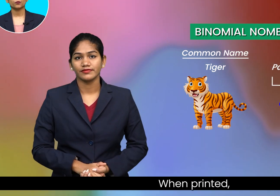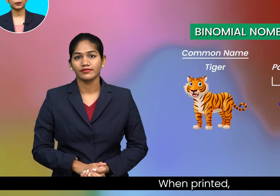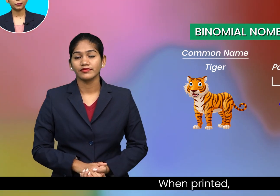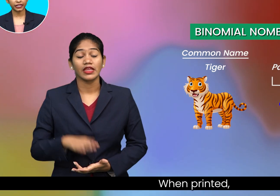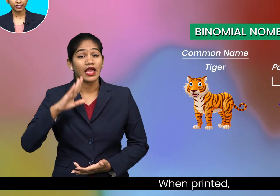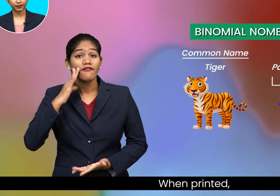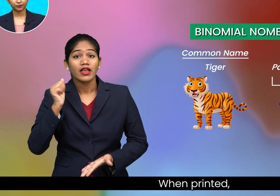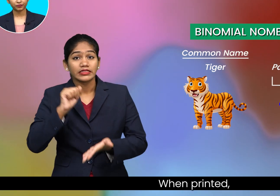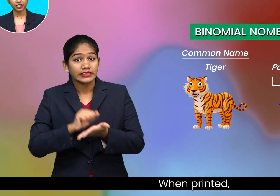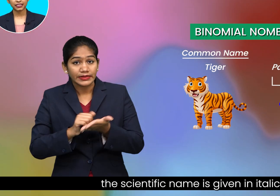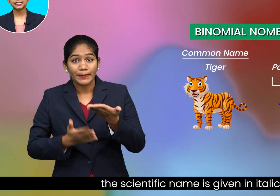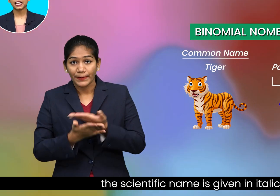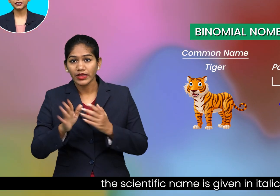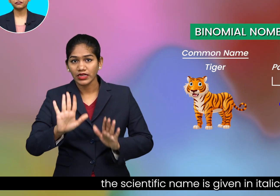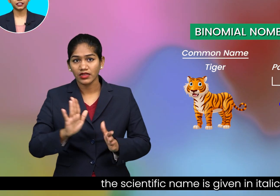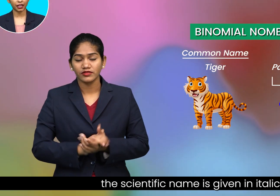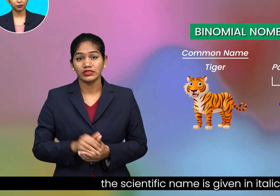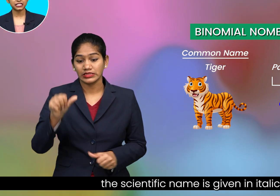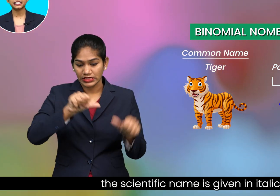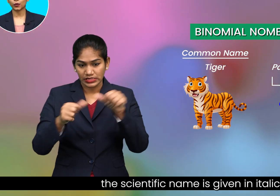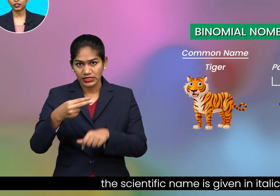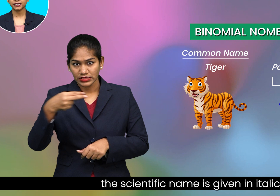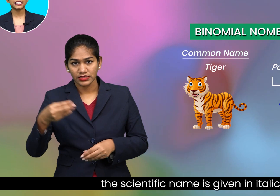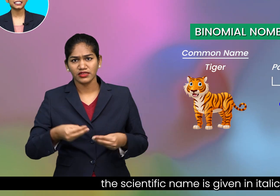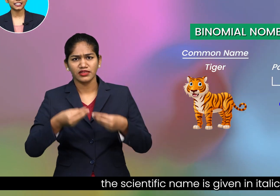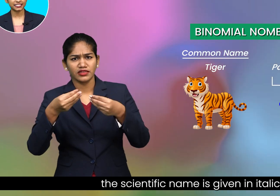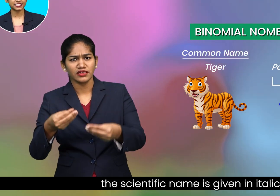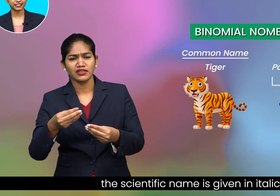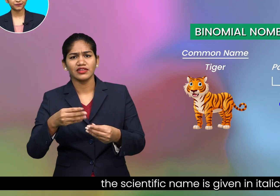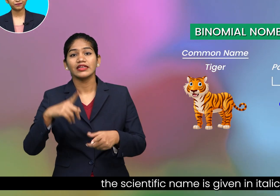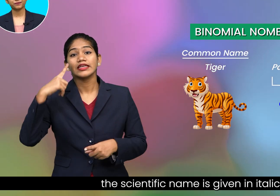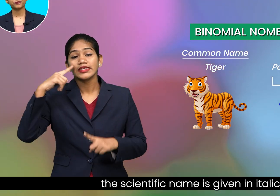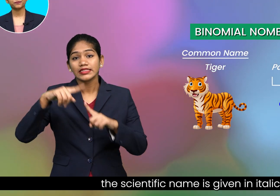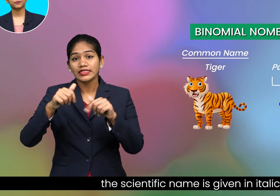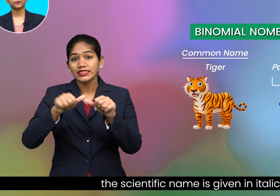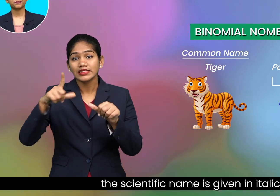When printed, the scientific name is given in italics.